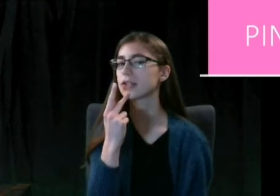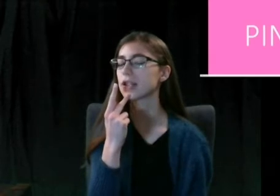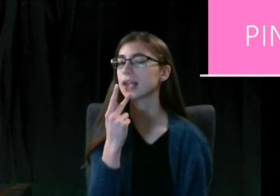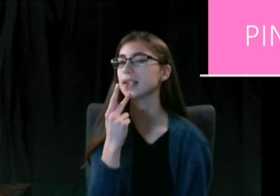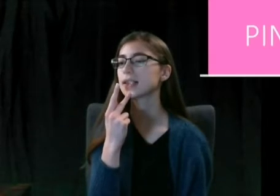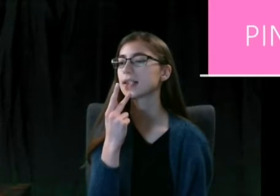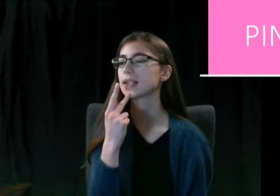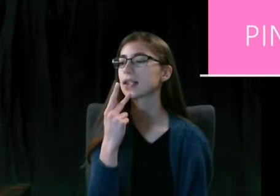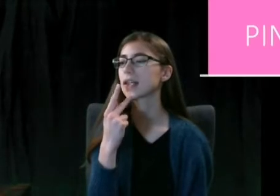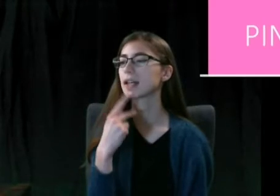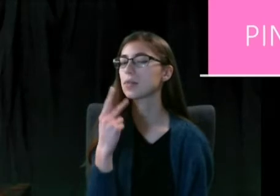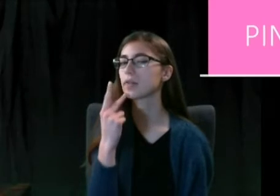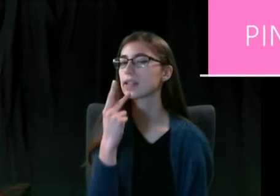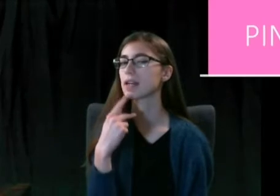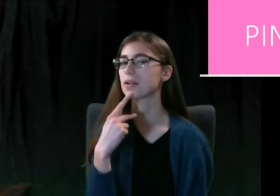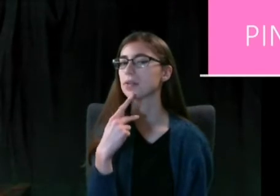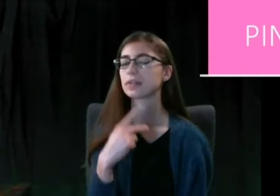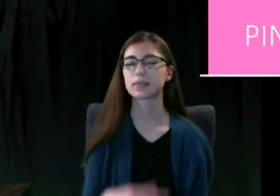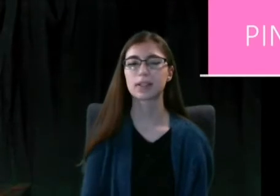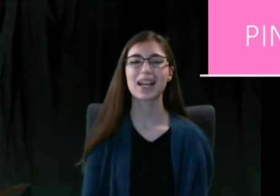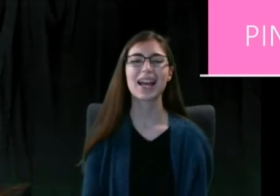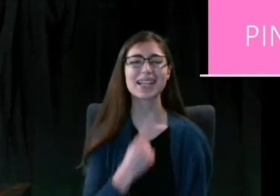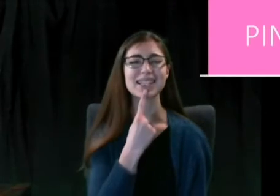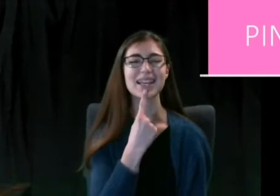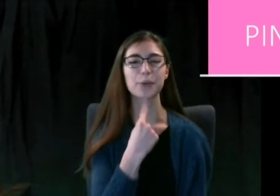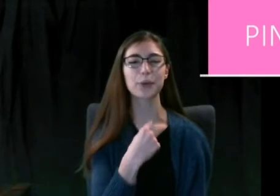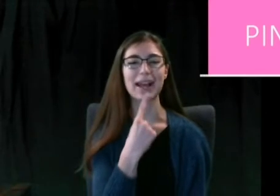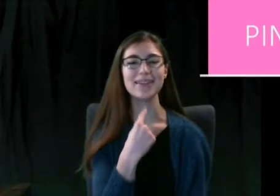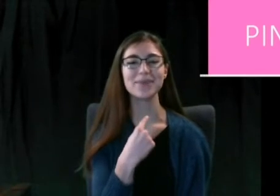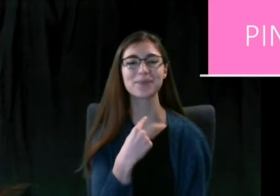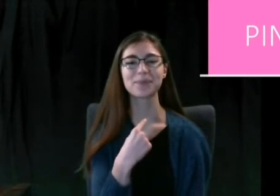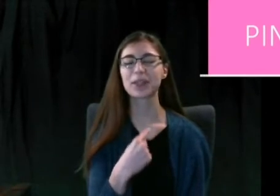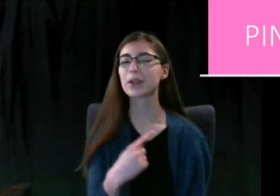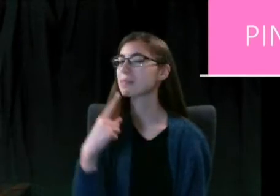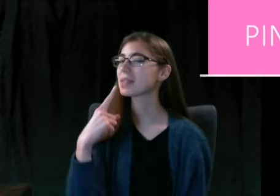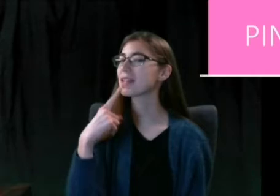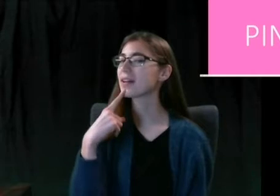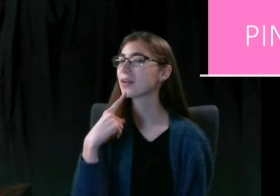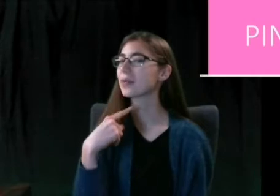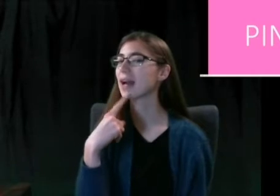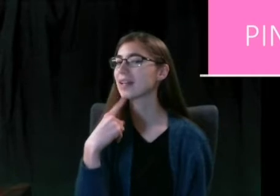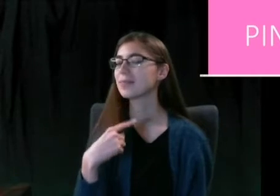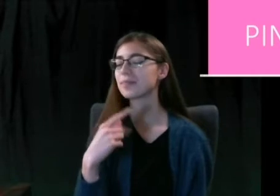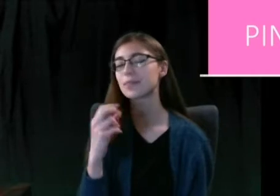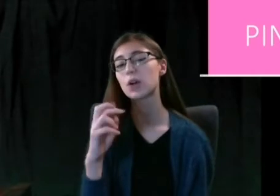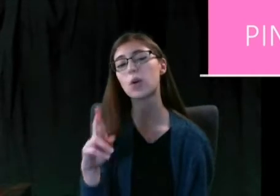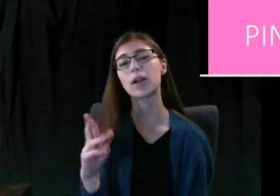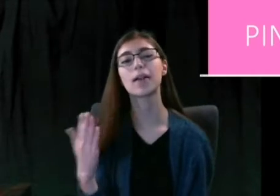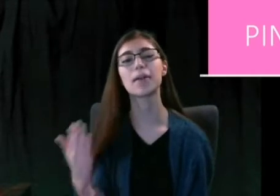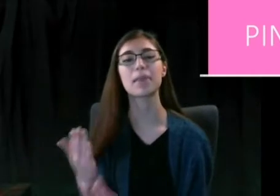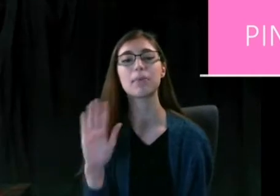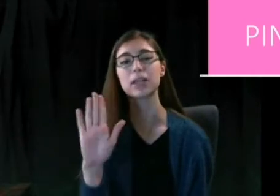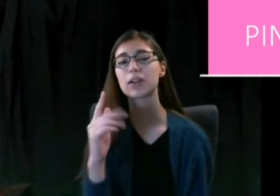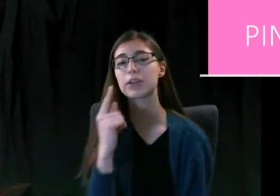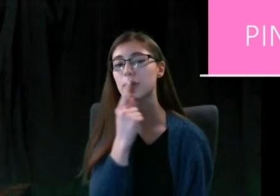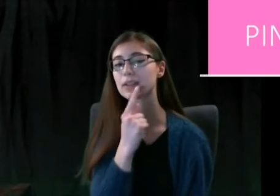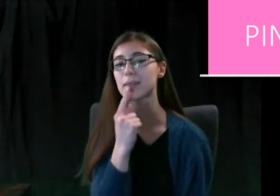chin, and move it down. It's like red. Your lips are red, or maybe your lips